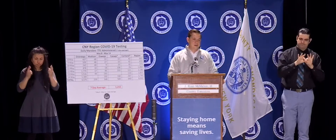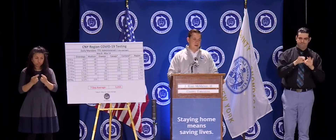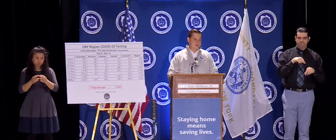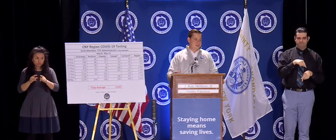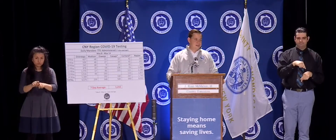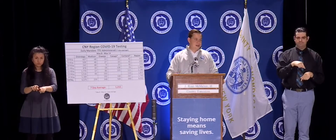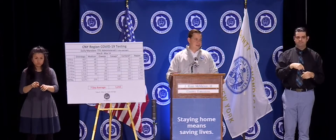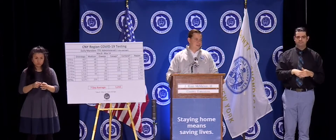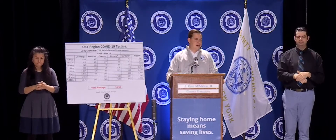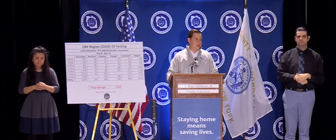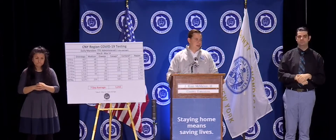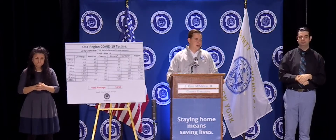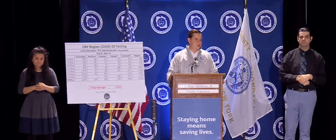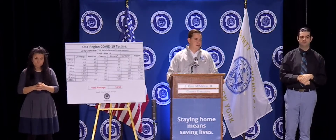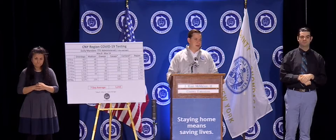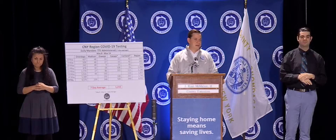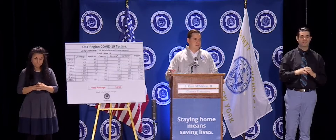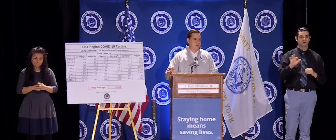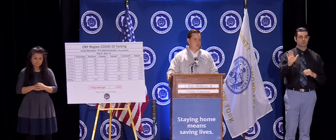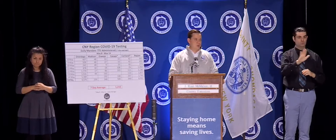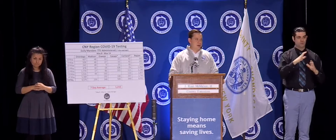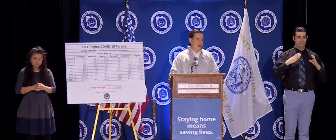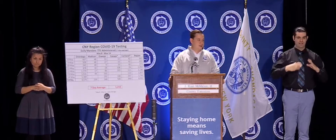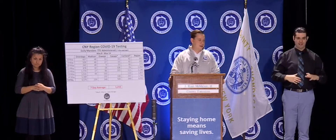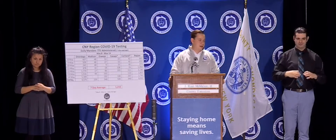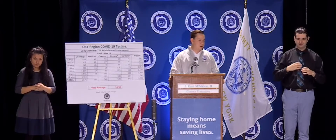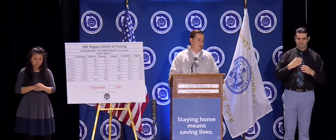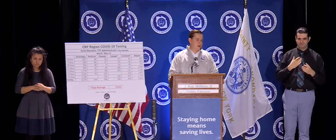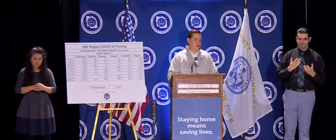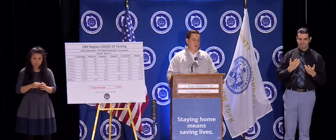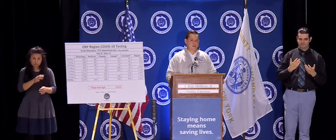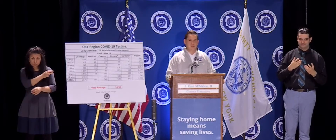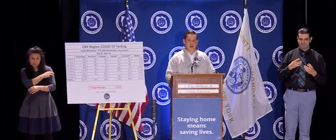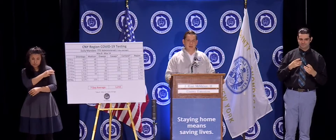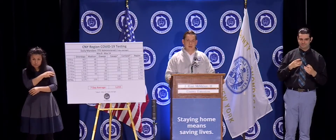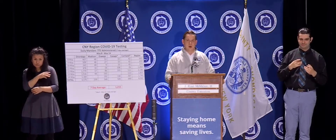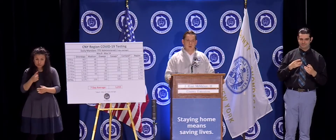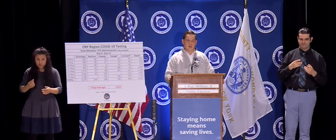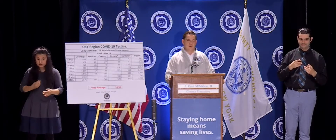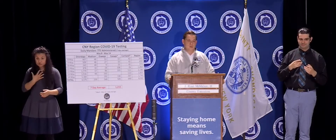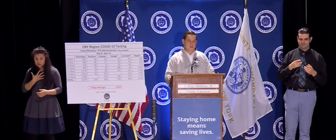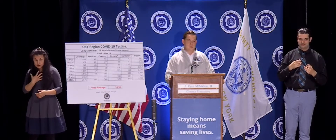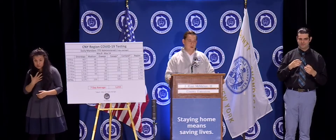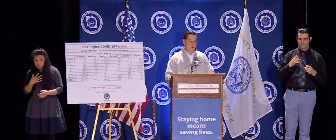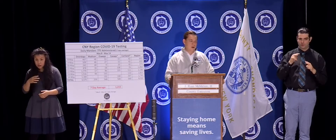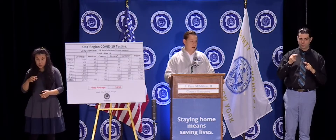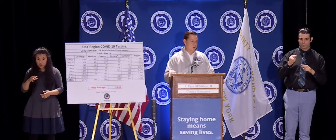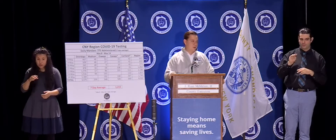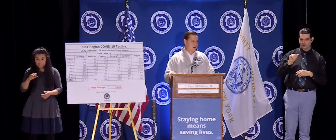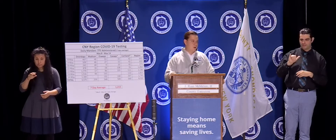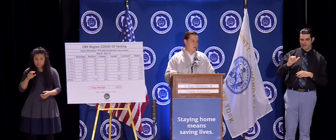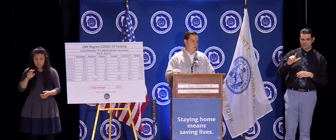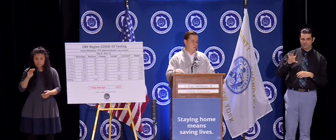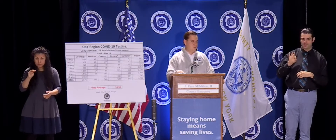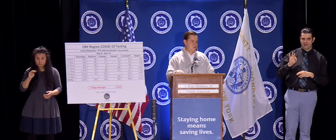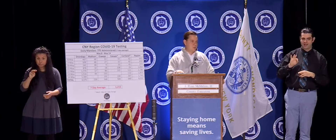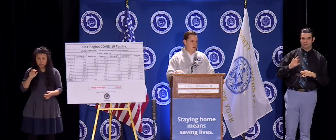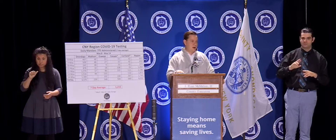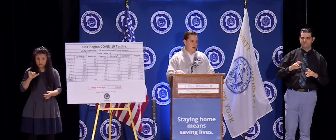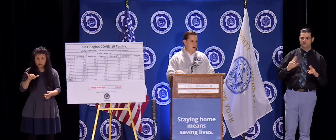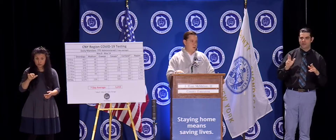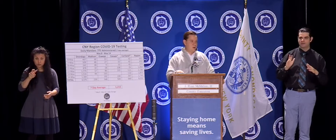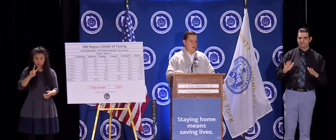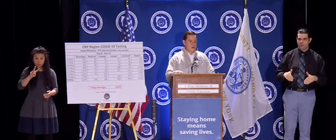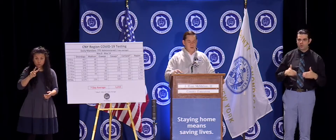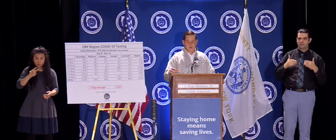clients are sitting on the sidelines looking at that May 29th date to try to get going. So how do we get going? We're